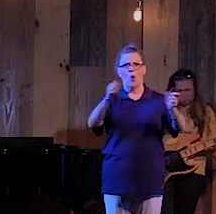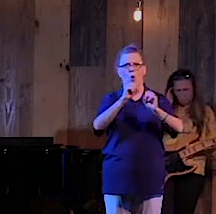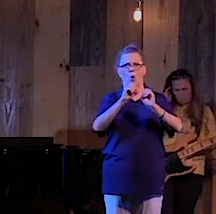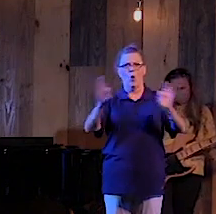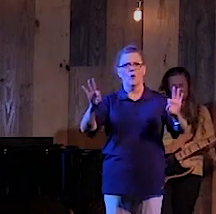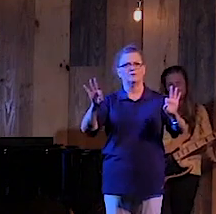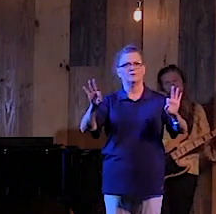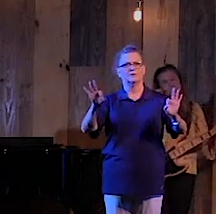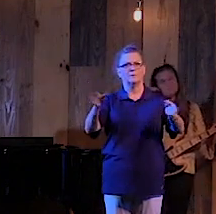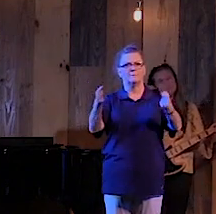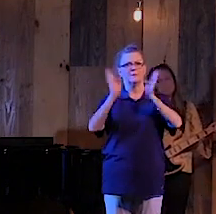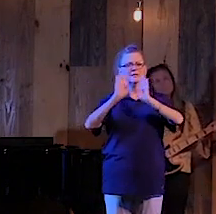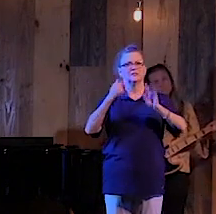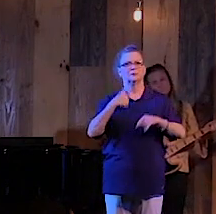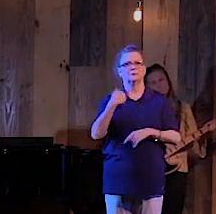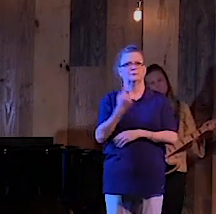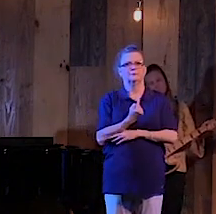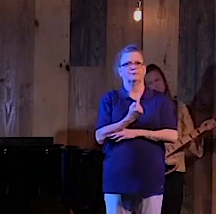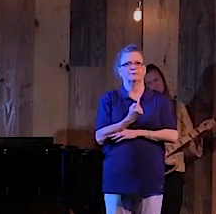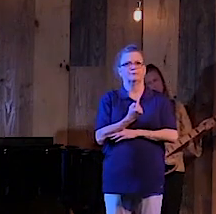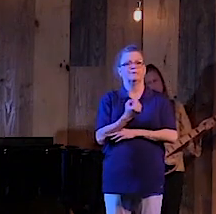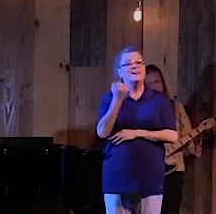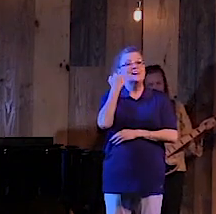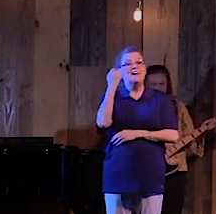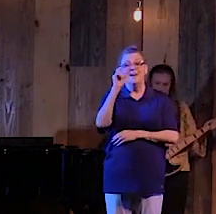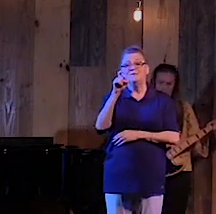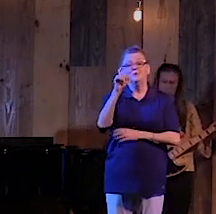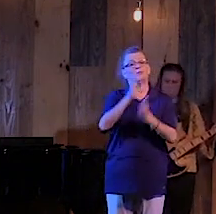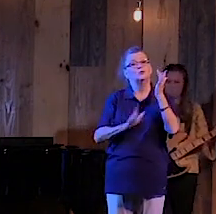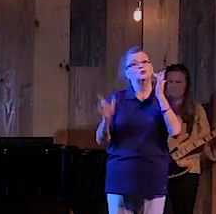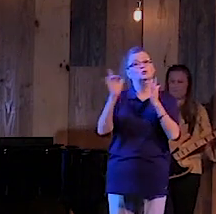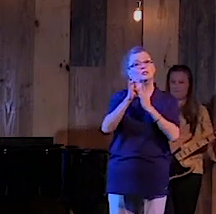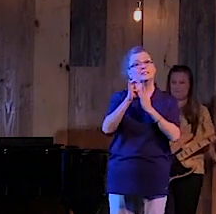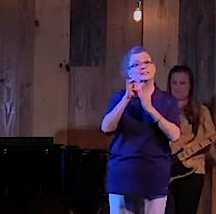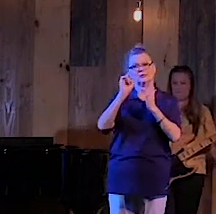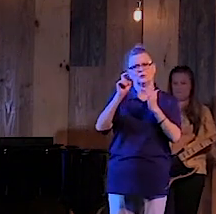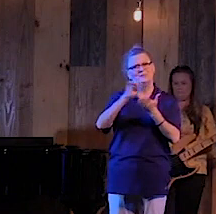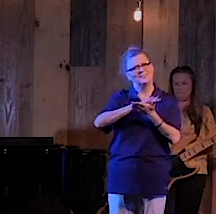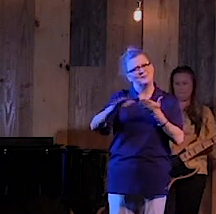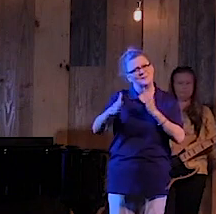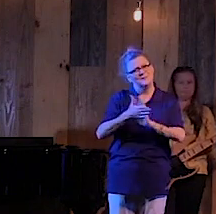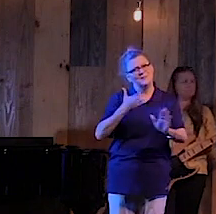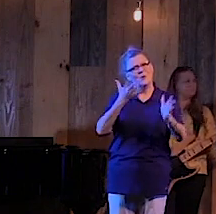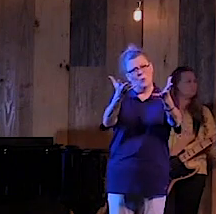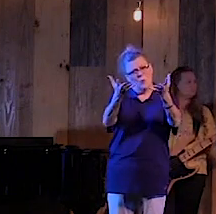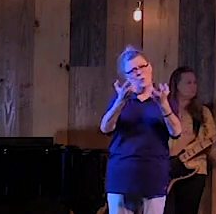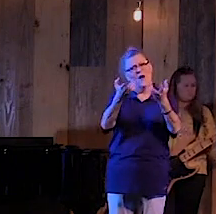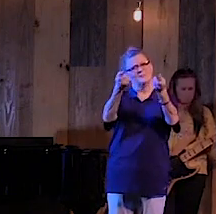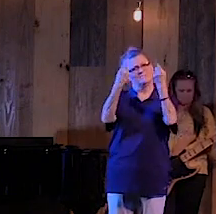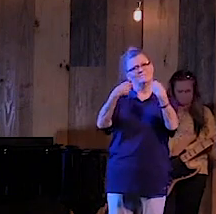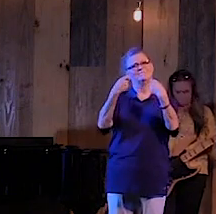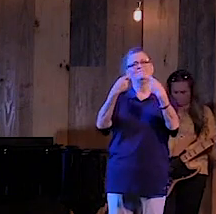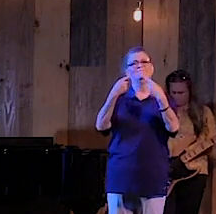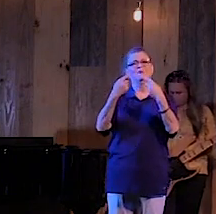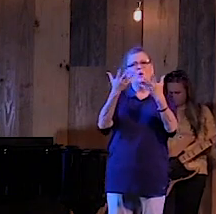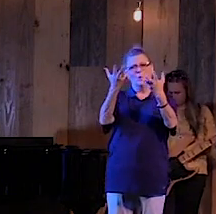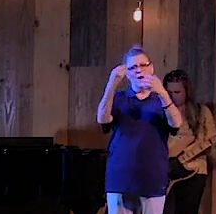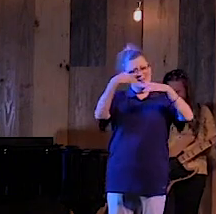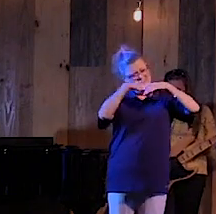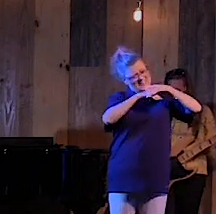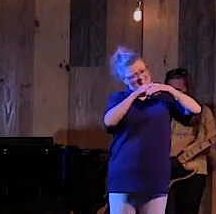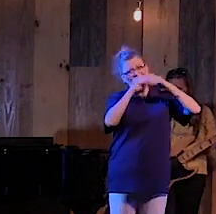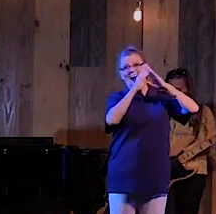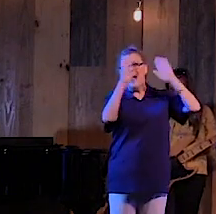to me. If you need Jesus and you need to be forgiven, you want to come home, you want to get on the inside of the